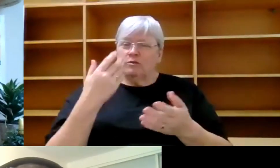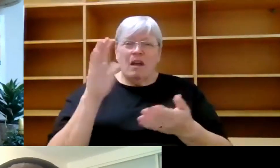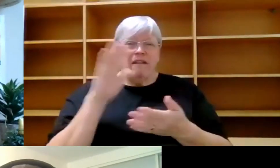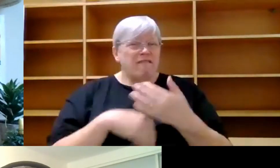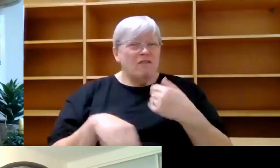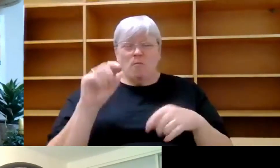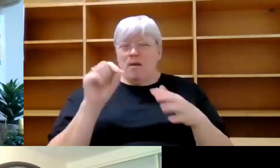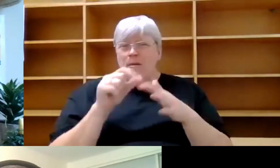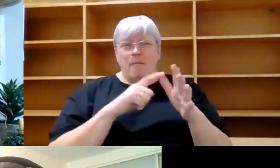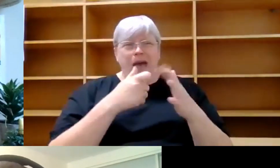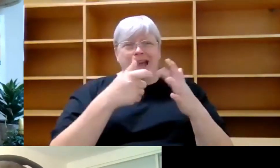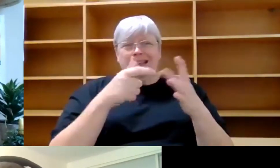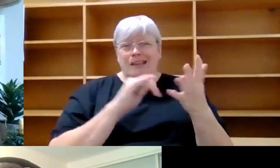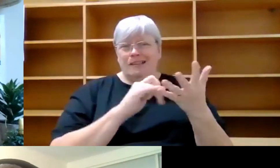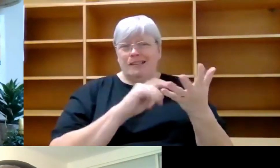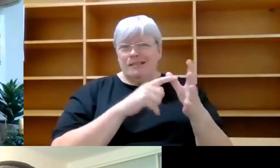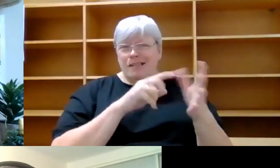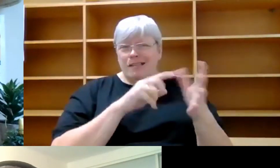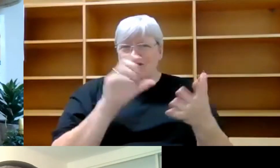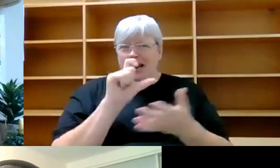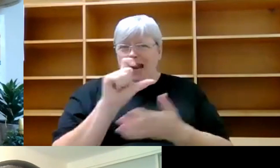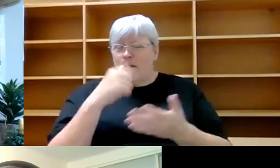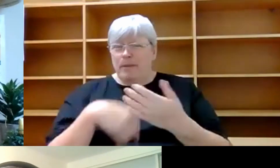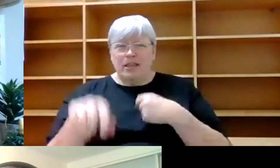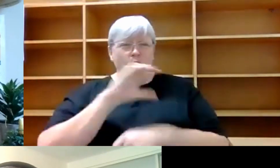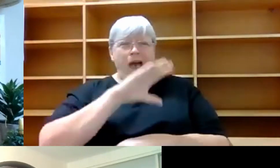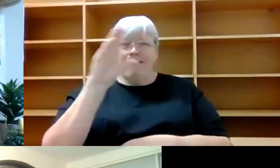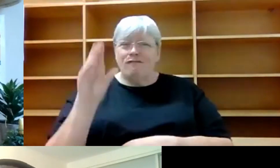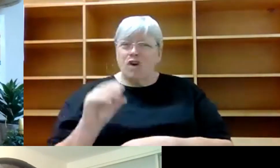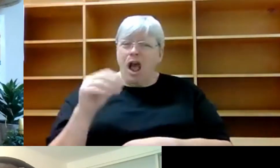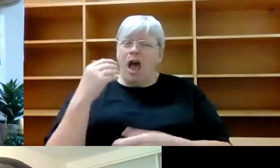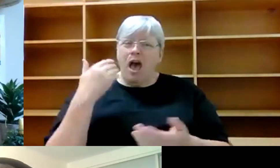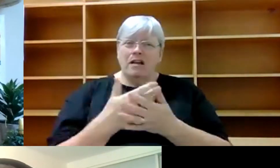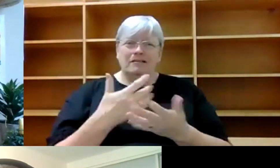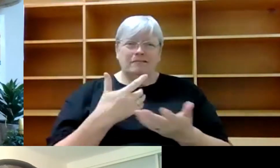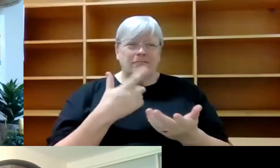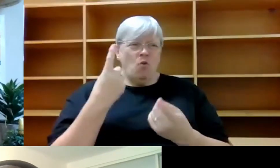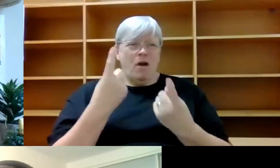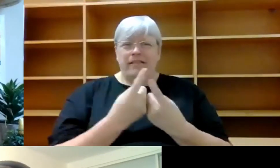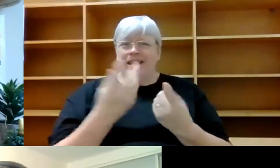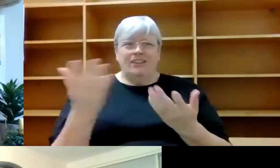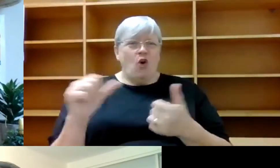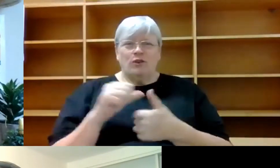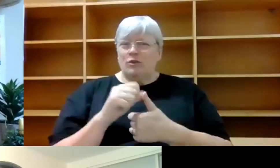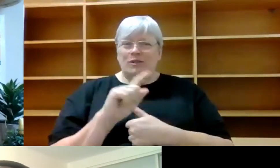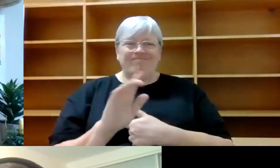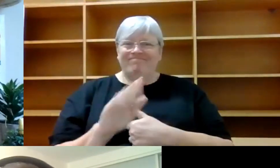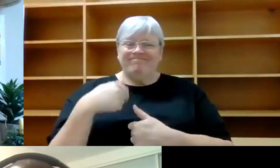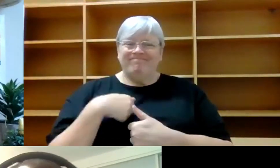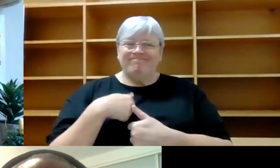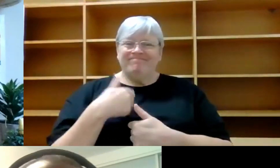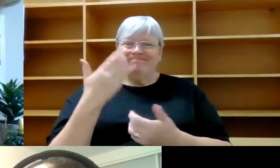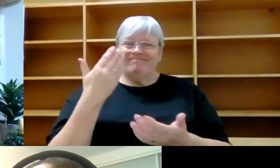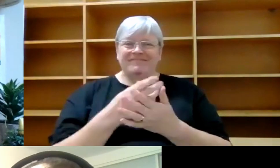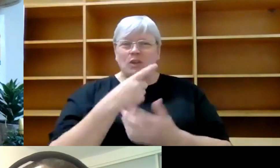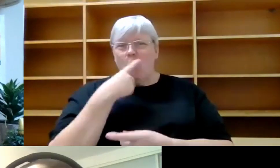Caribbean or Africa, you can't just feed them with one kind of one type of narrative that suits only maybe a white middle class